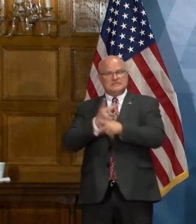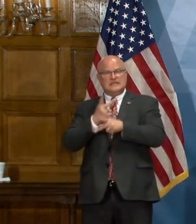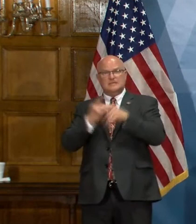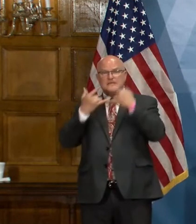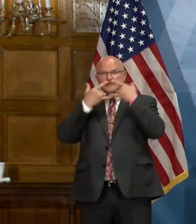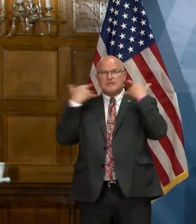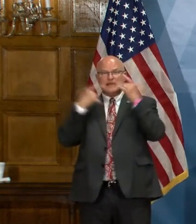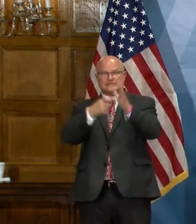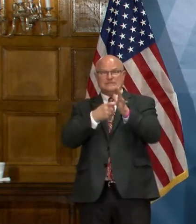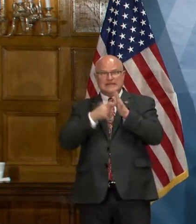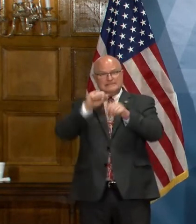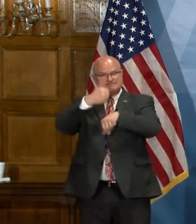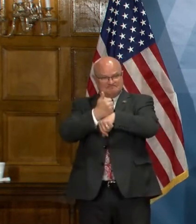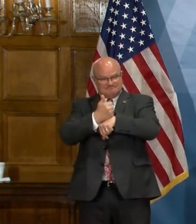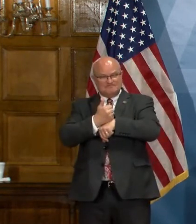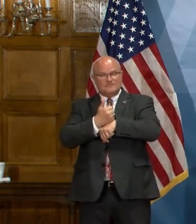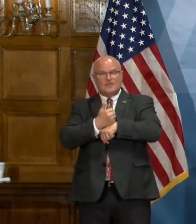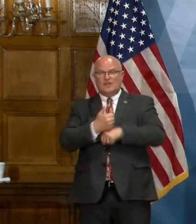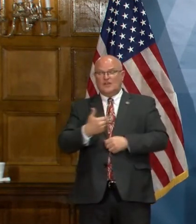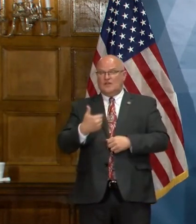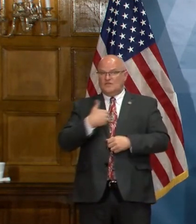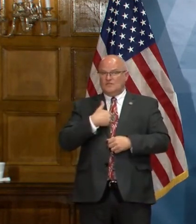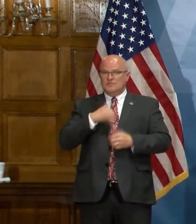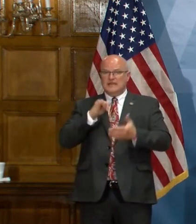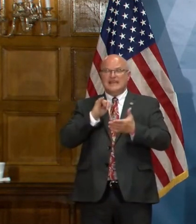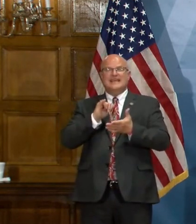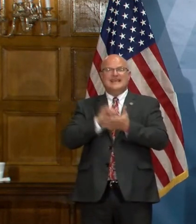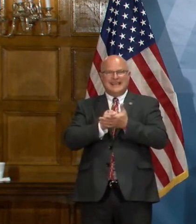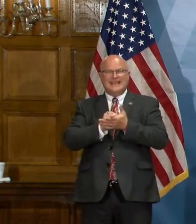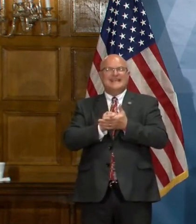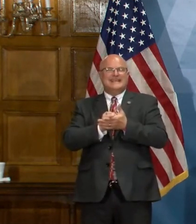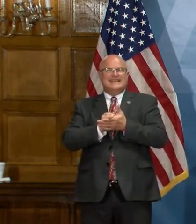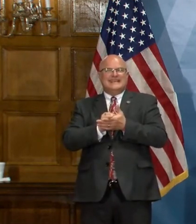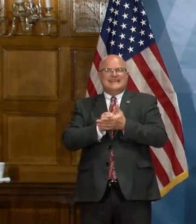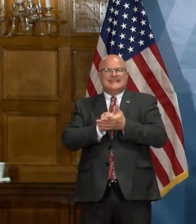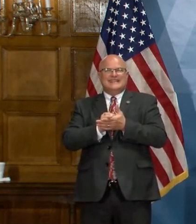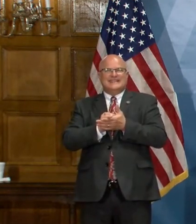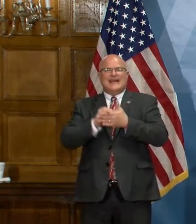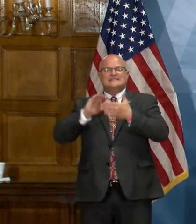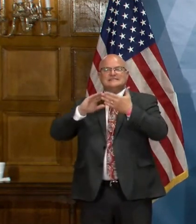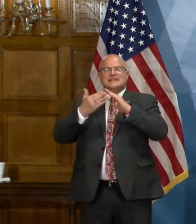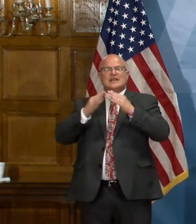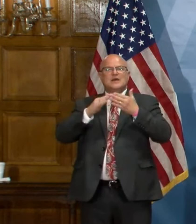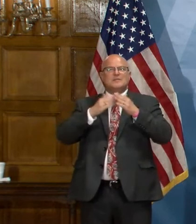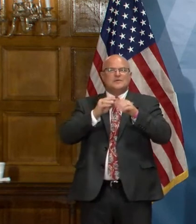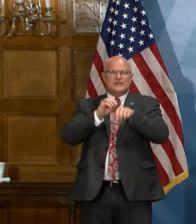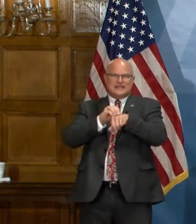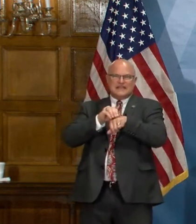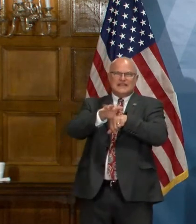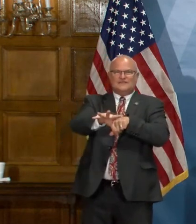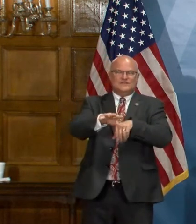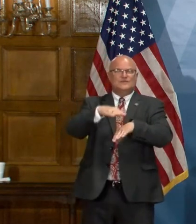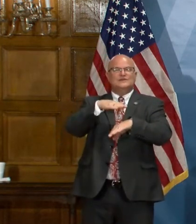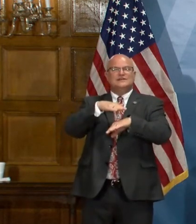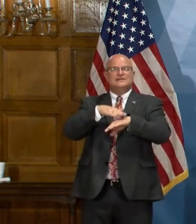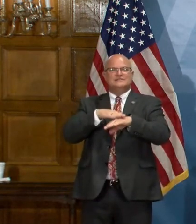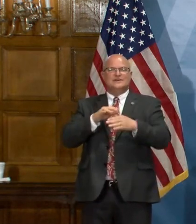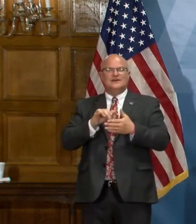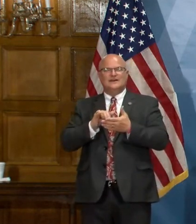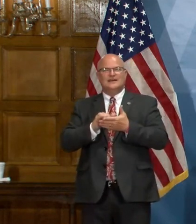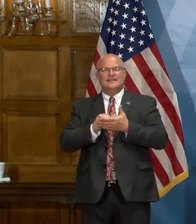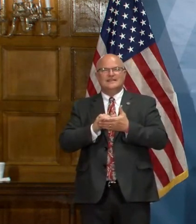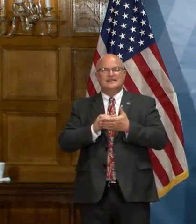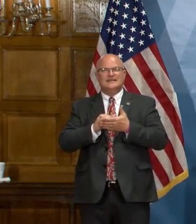the mask mandate in place. To me, that is the essence of community influence on